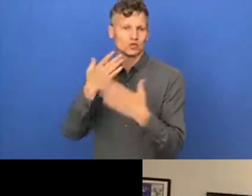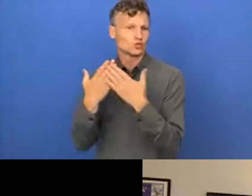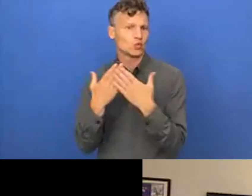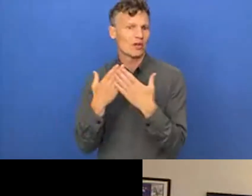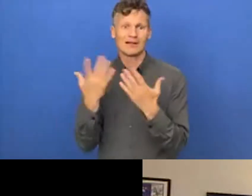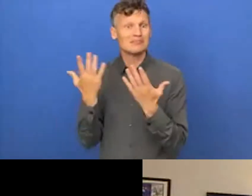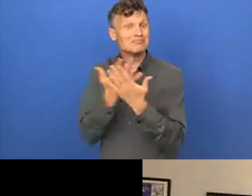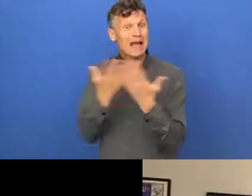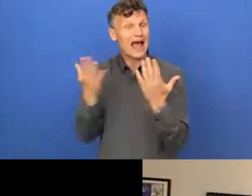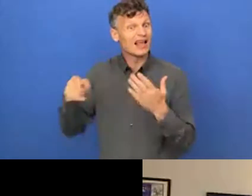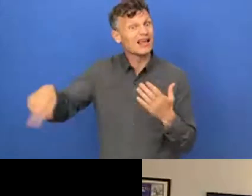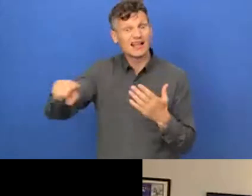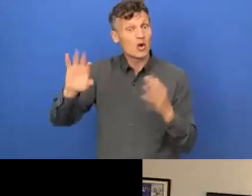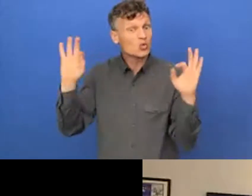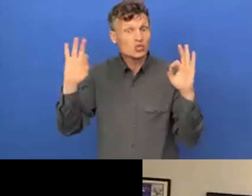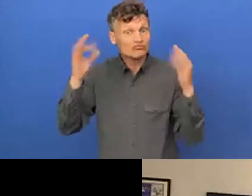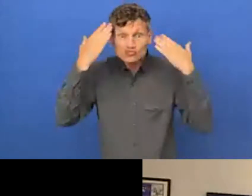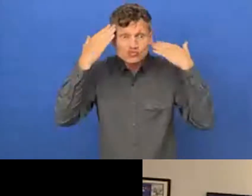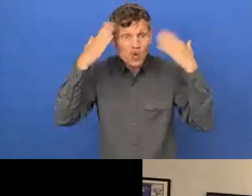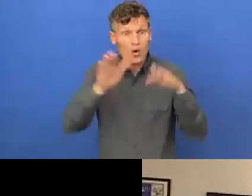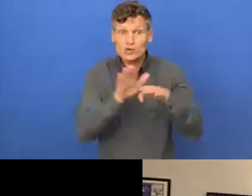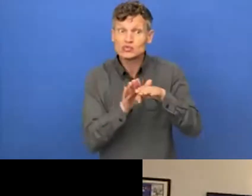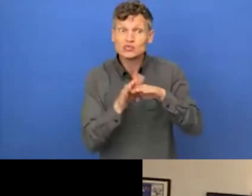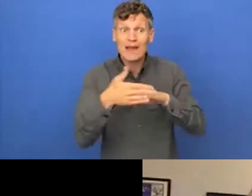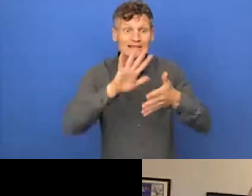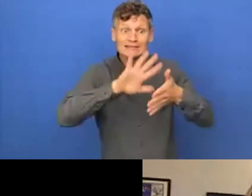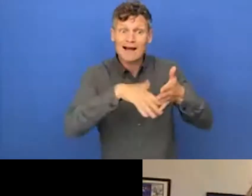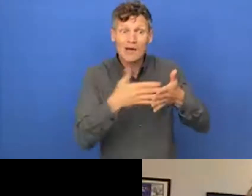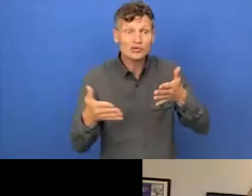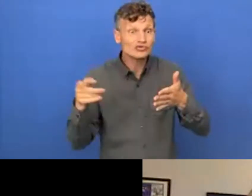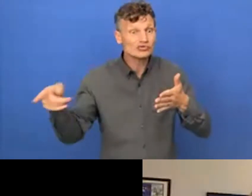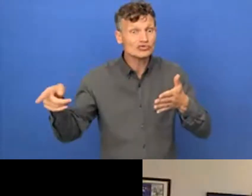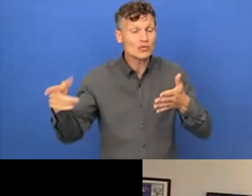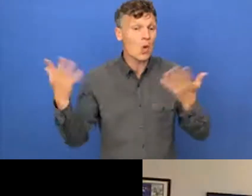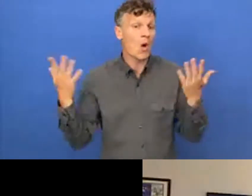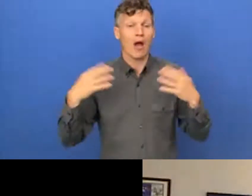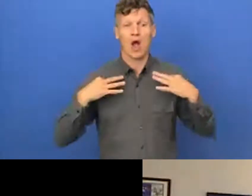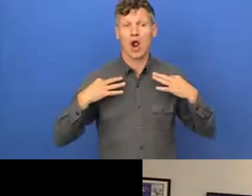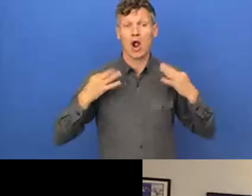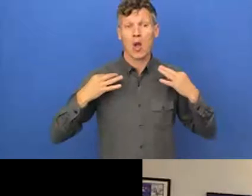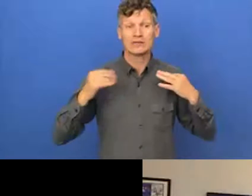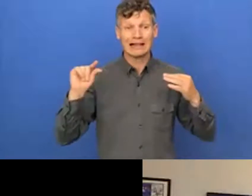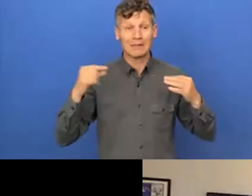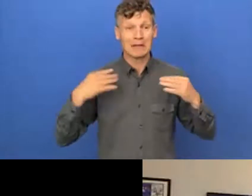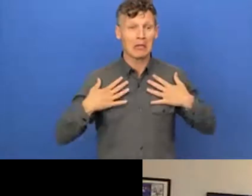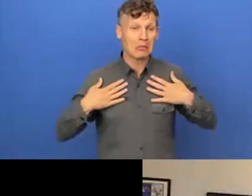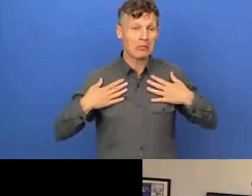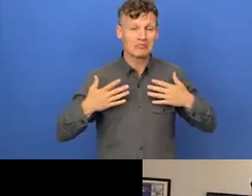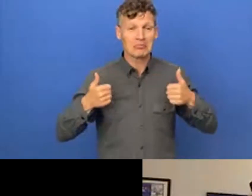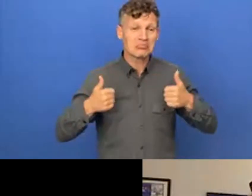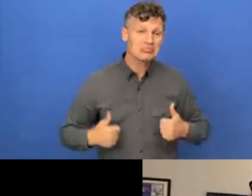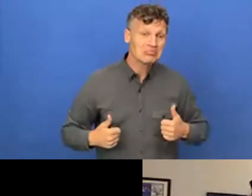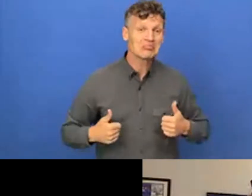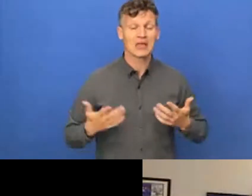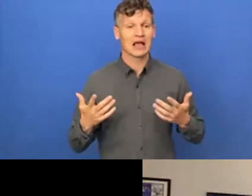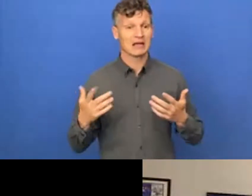Sign Language, or didn't have as nice clothes. And so what we see, it's sort